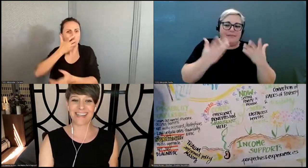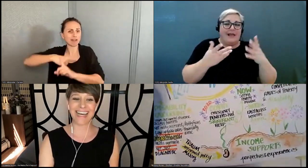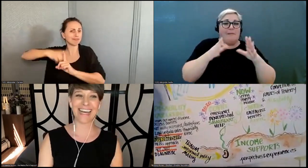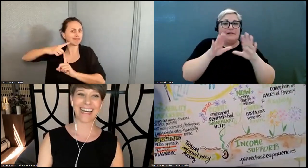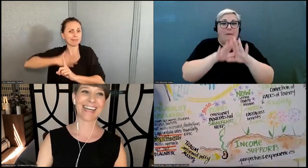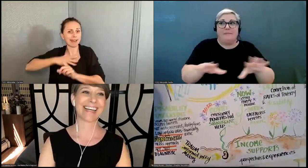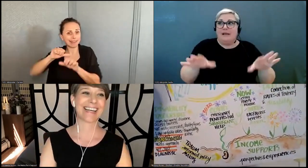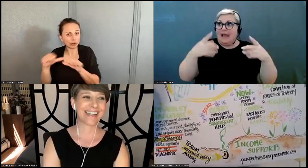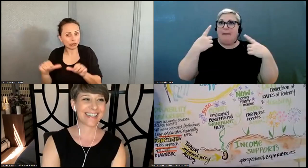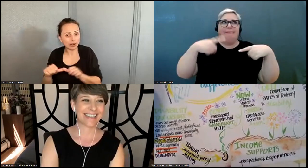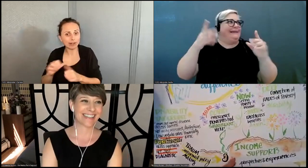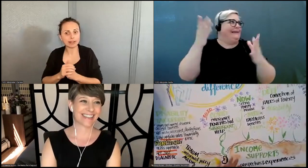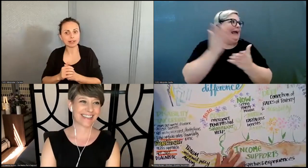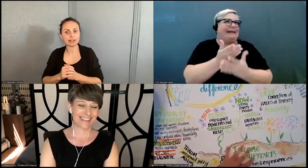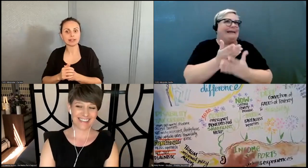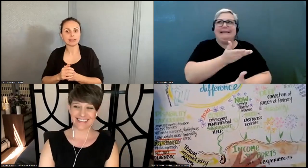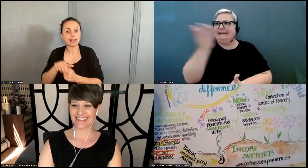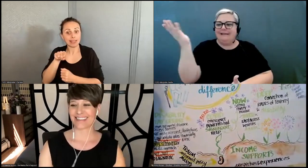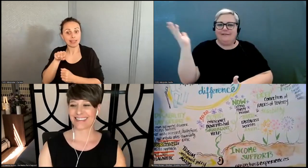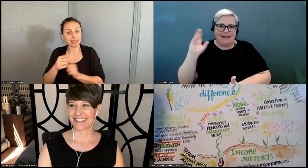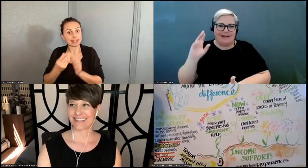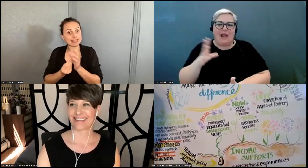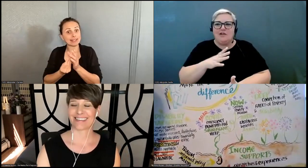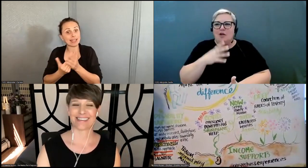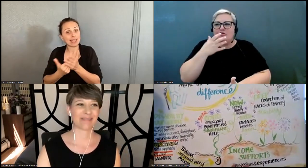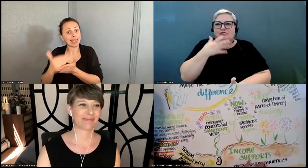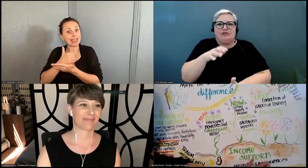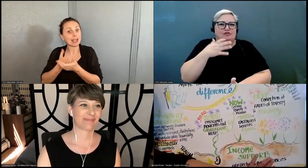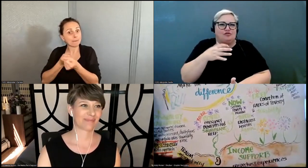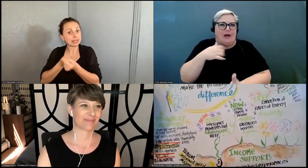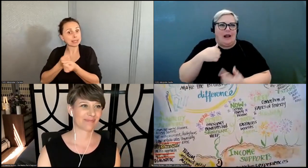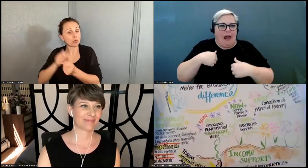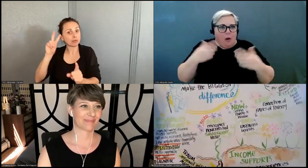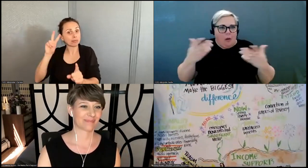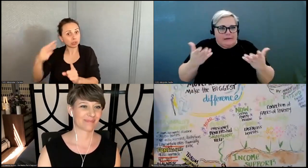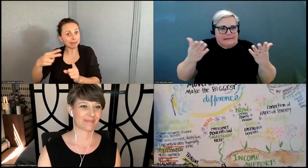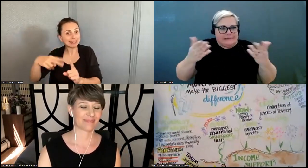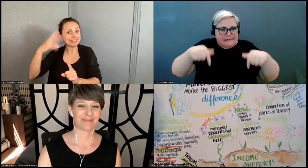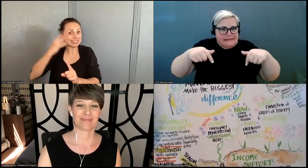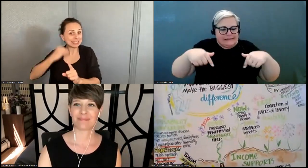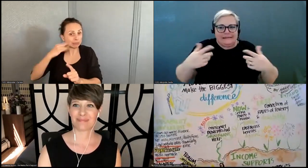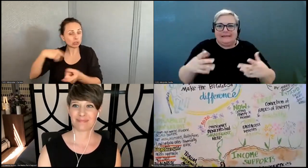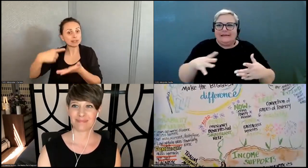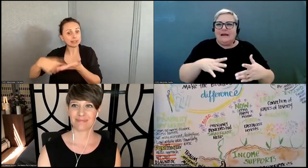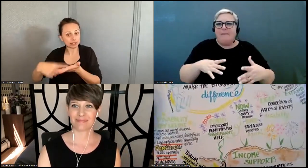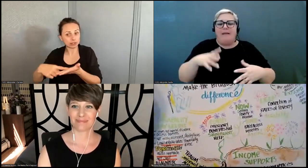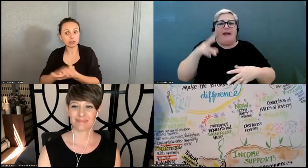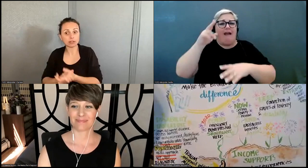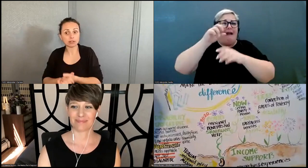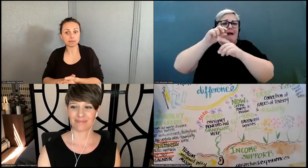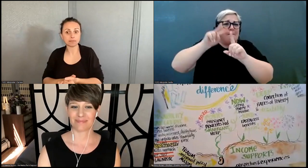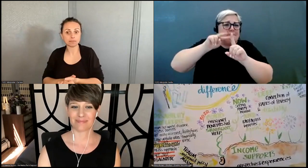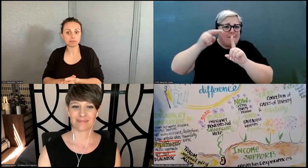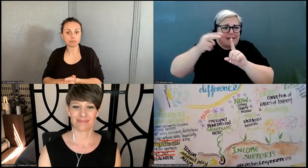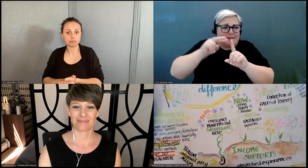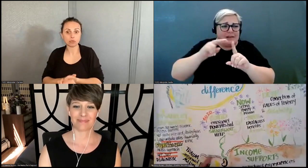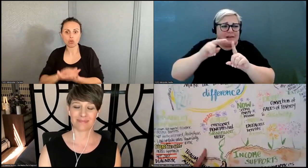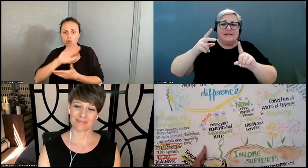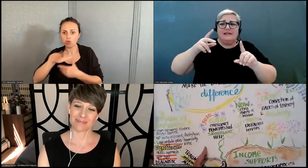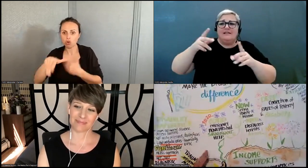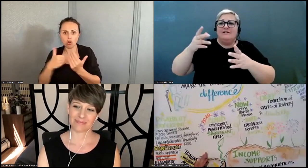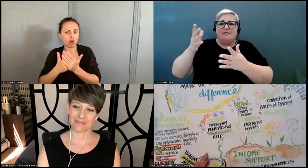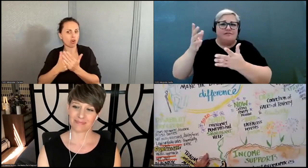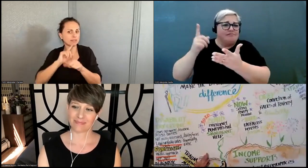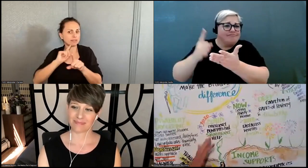am, but this income supports and perspectives and experiences conversation, all kinds